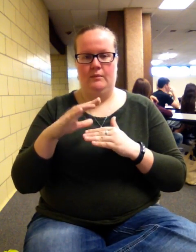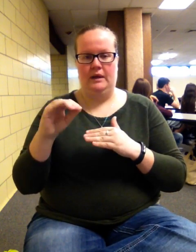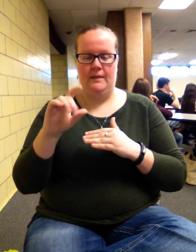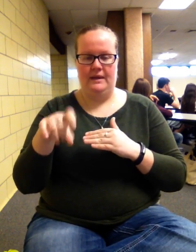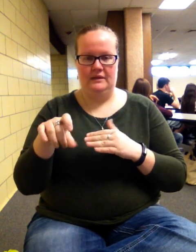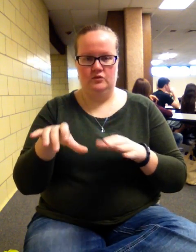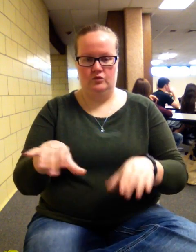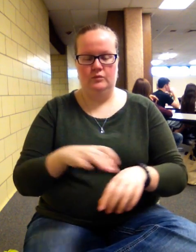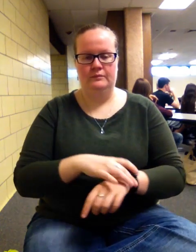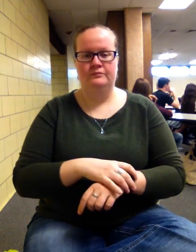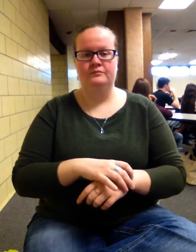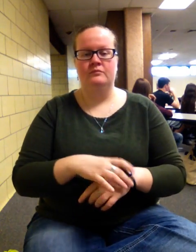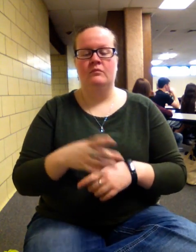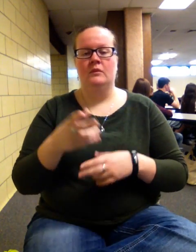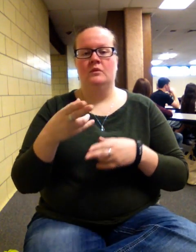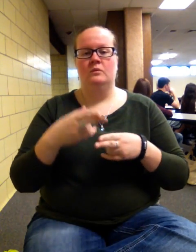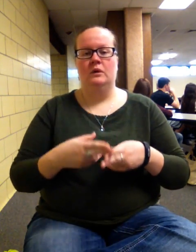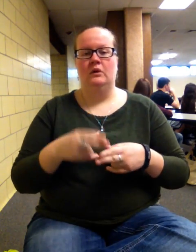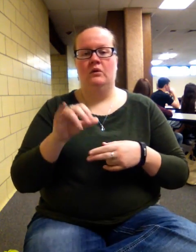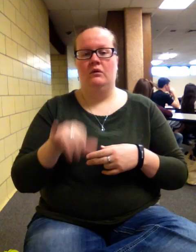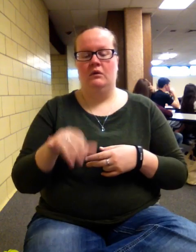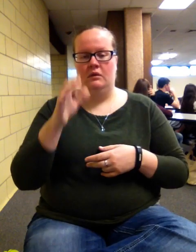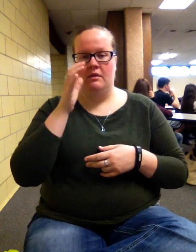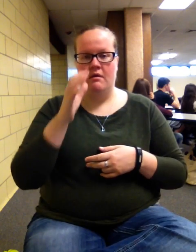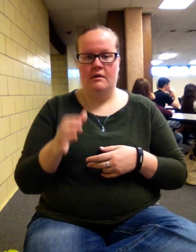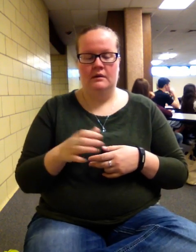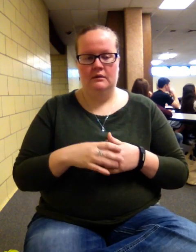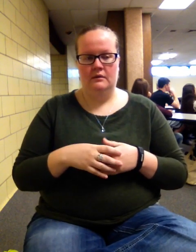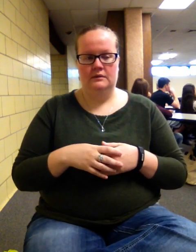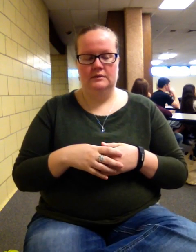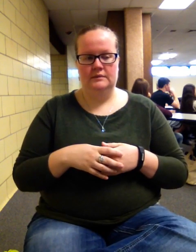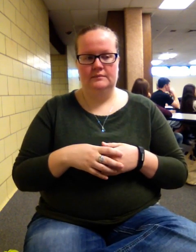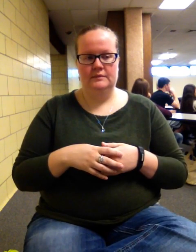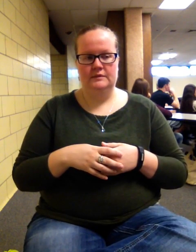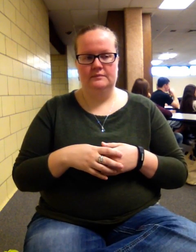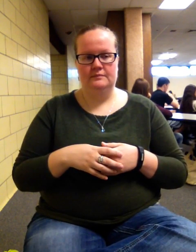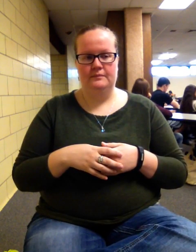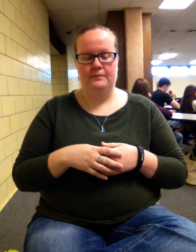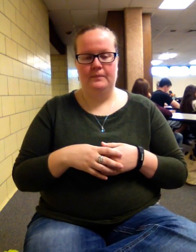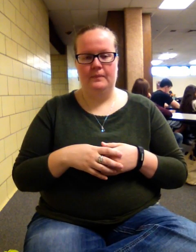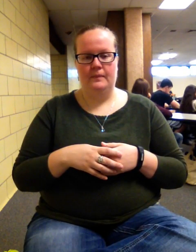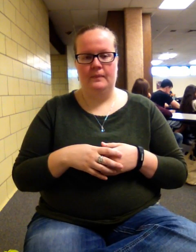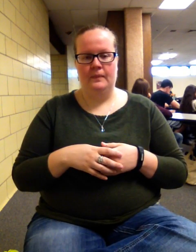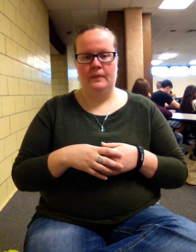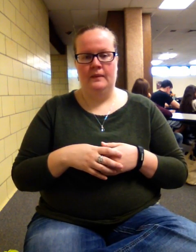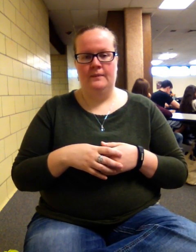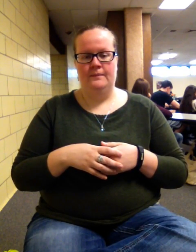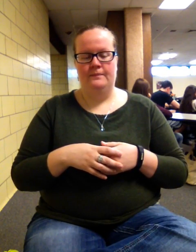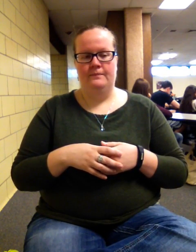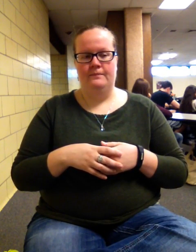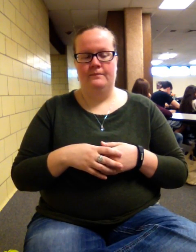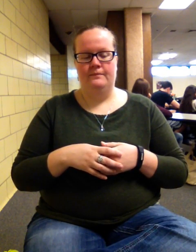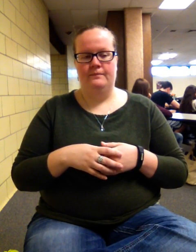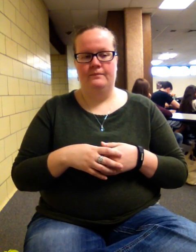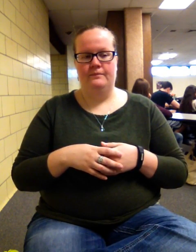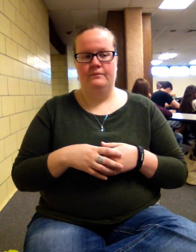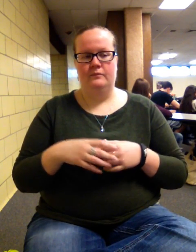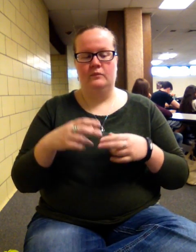So we call this concept then that we're going to be dealing with today, we call it the concept of weighted average cost of